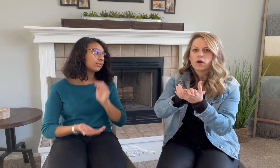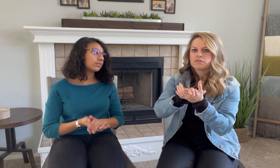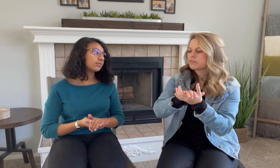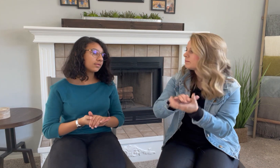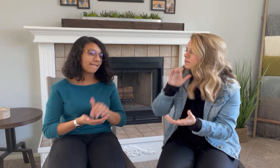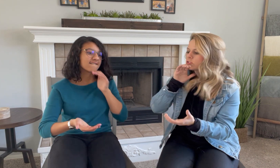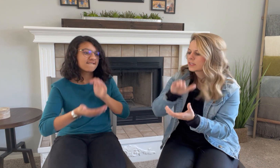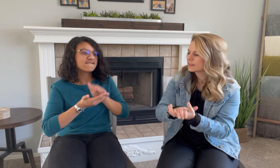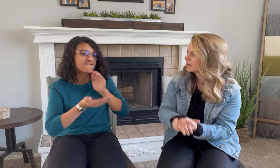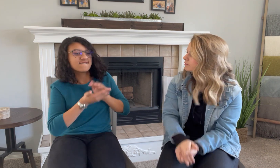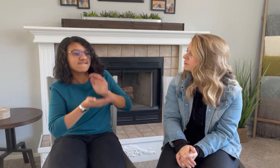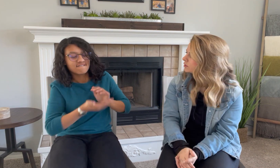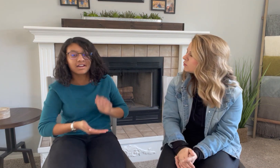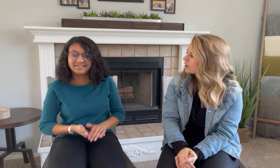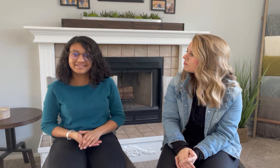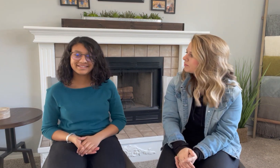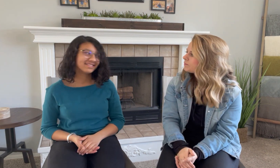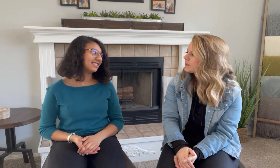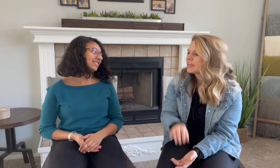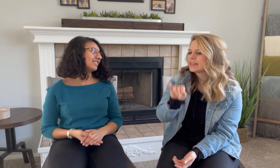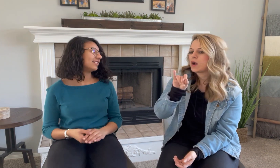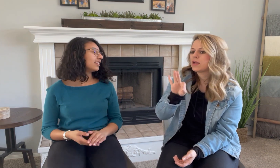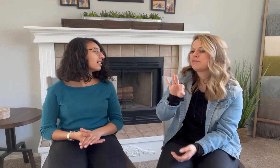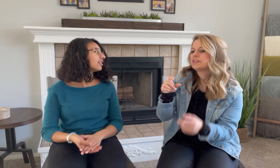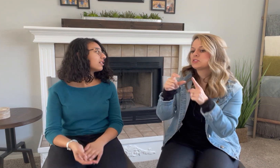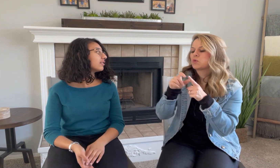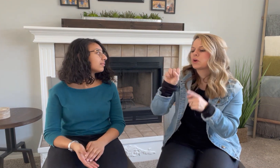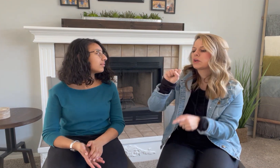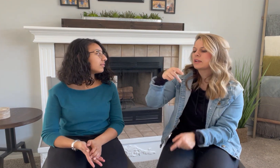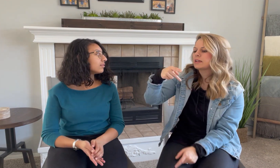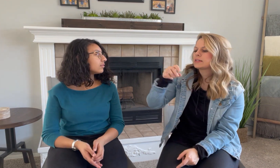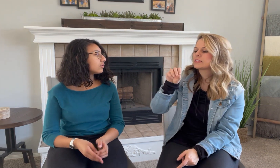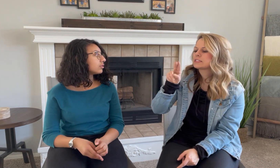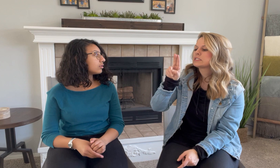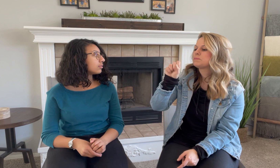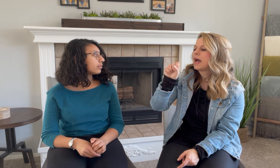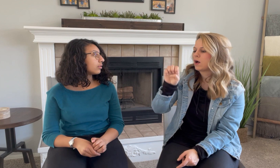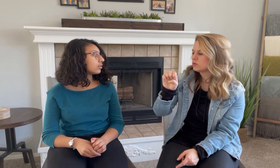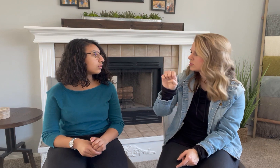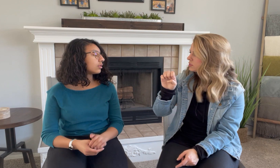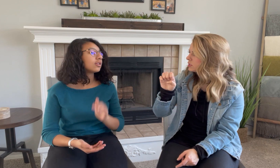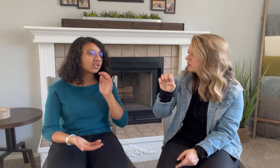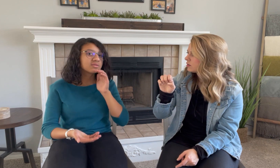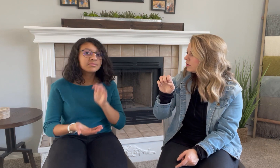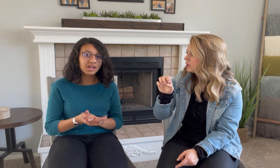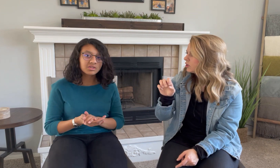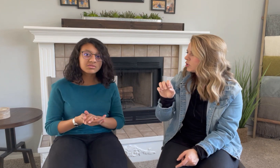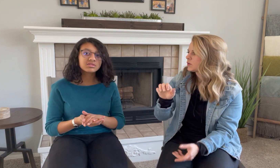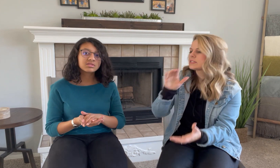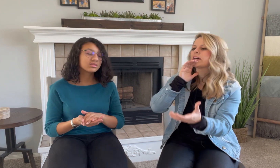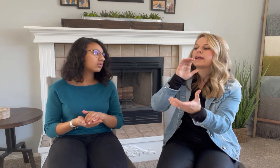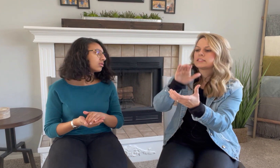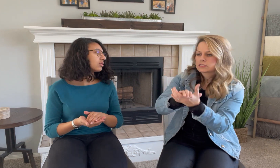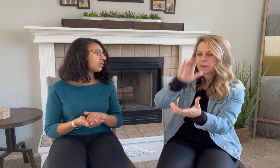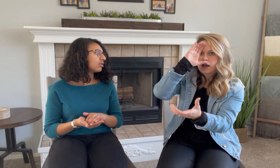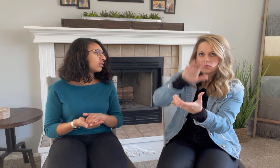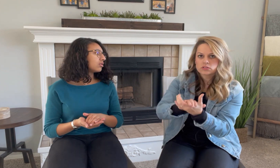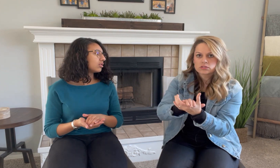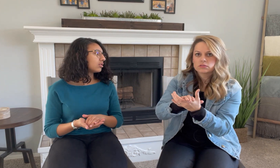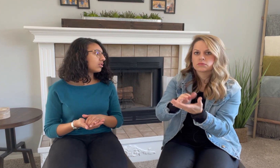wife, just like that. Wife. Now, if it's the word spouse, you could sign spouse. You